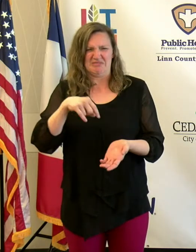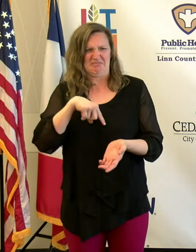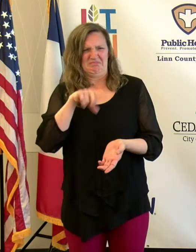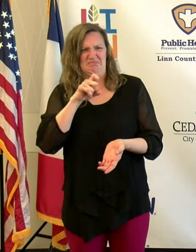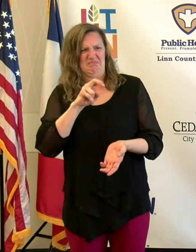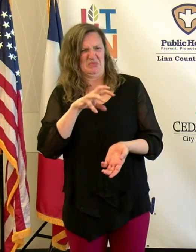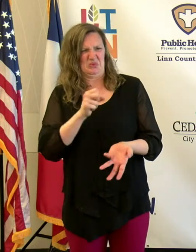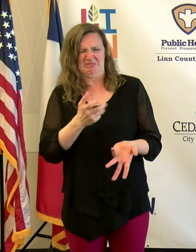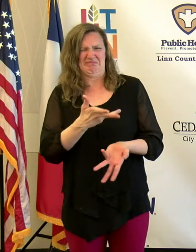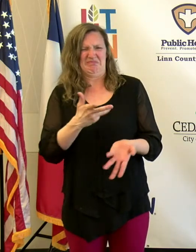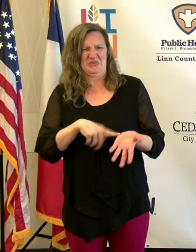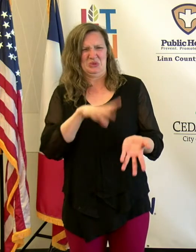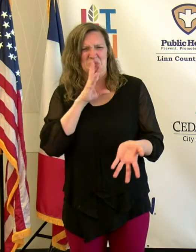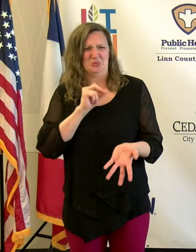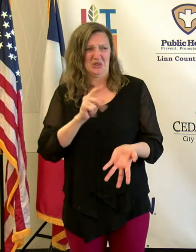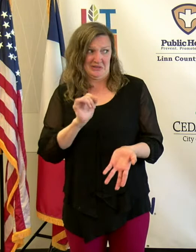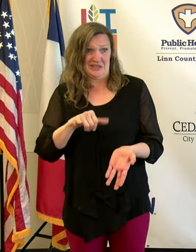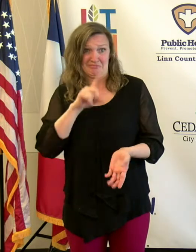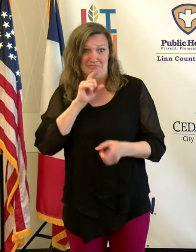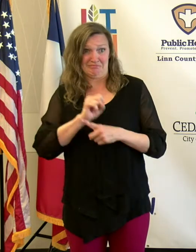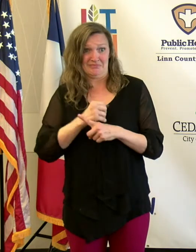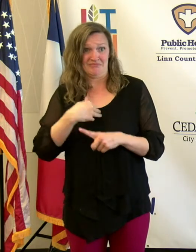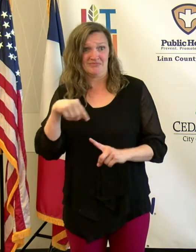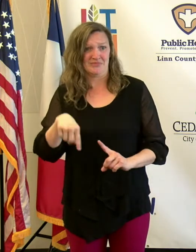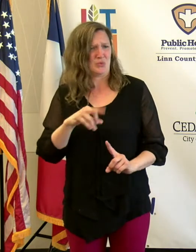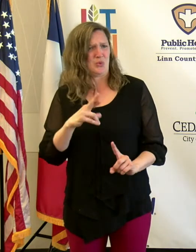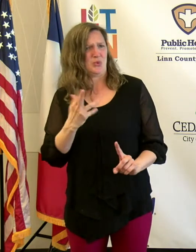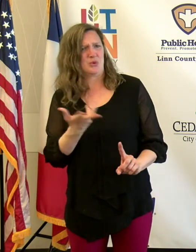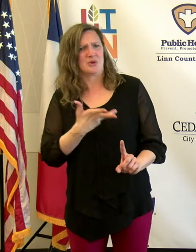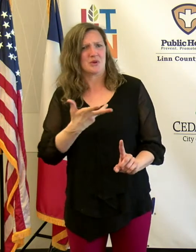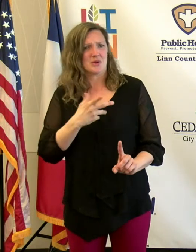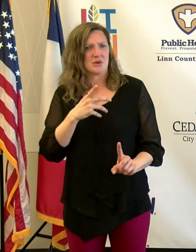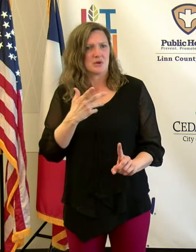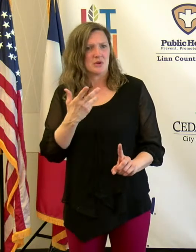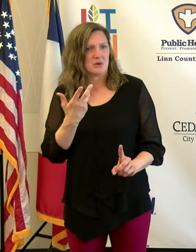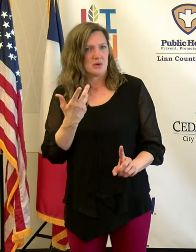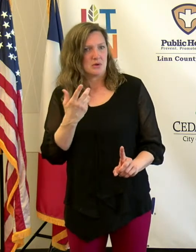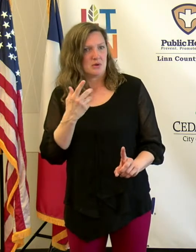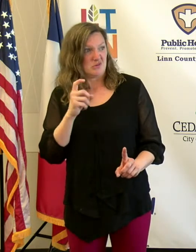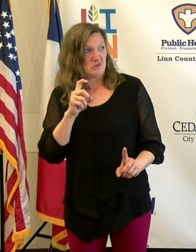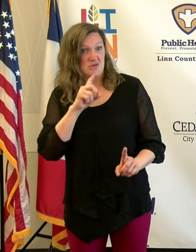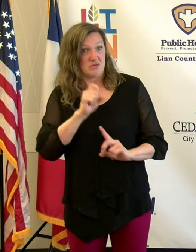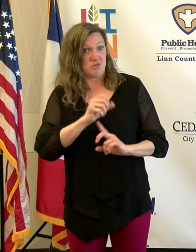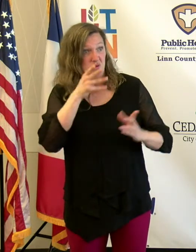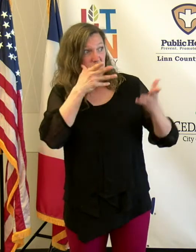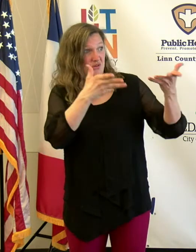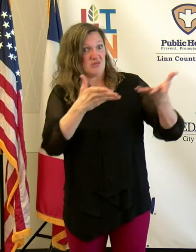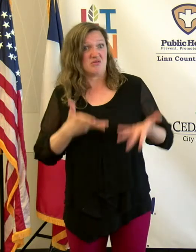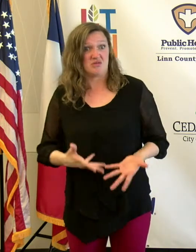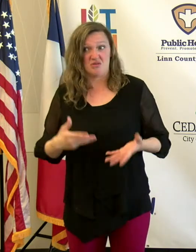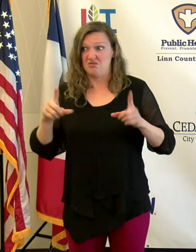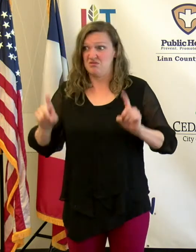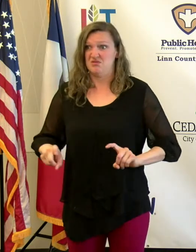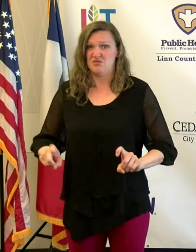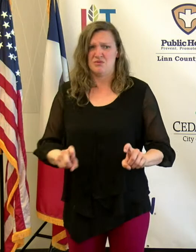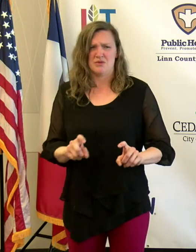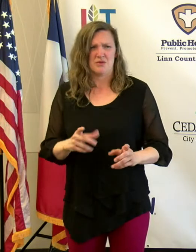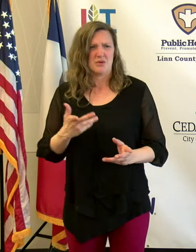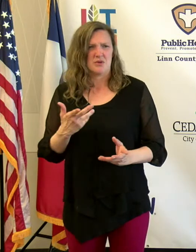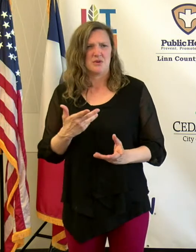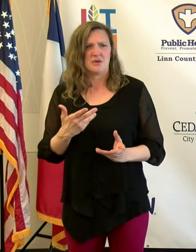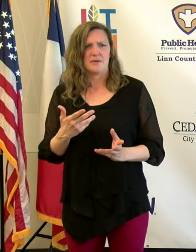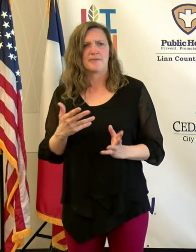available in area hospitals, or is there an effort to try and make those more available locally? So the state does have some of the rapid testing